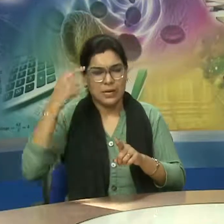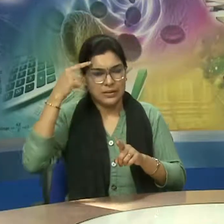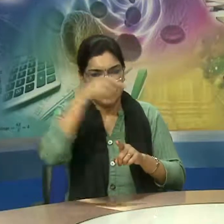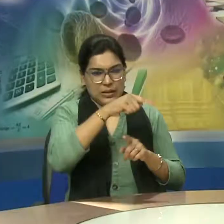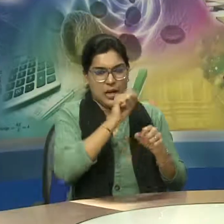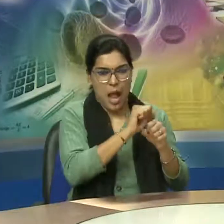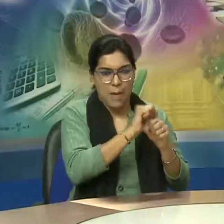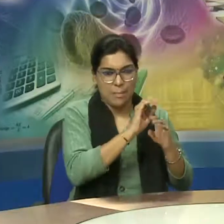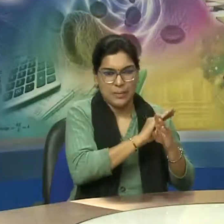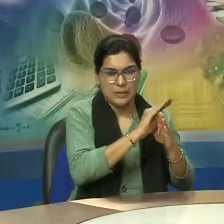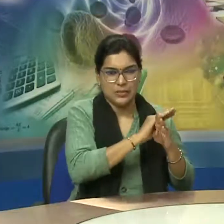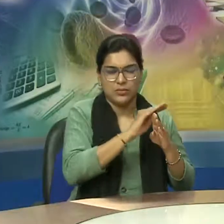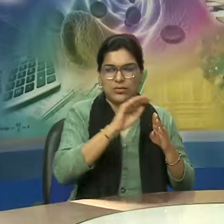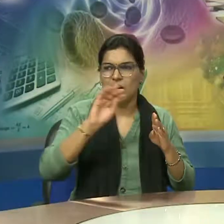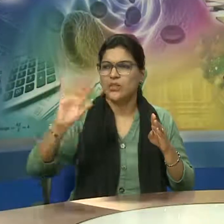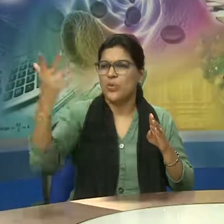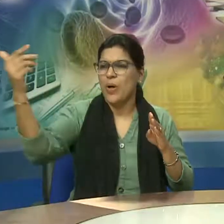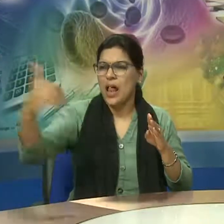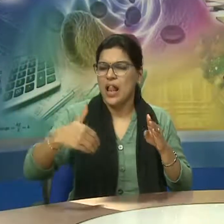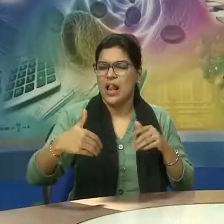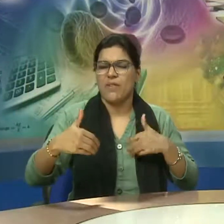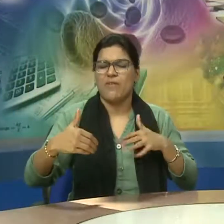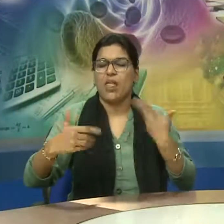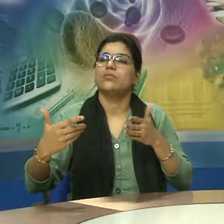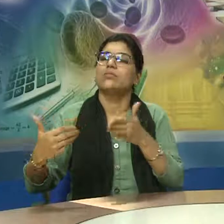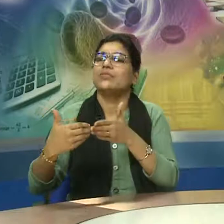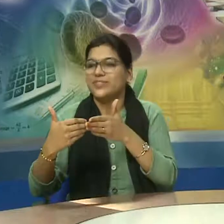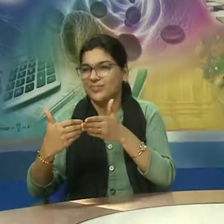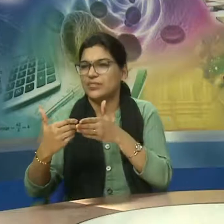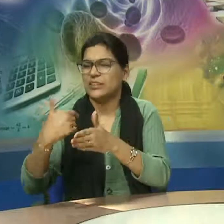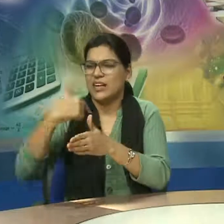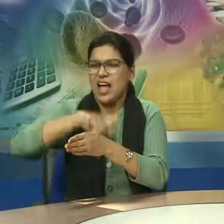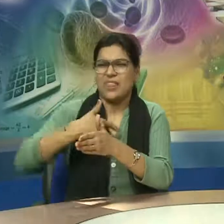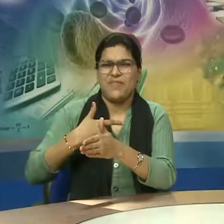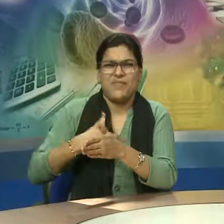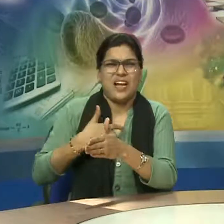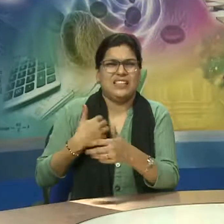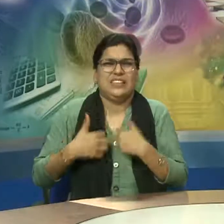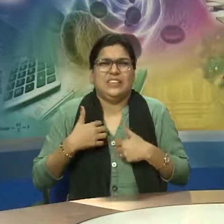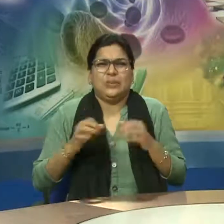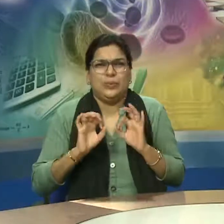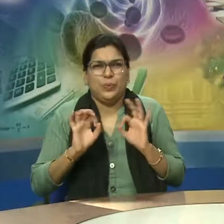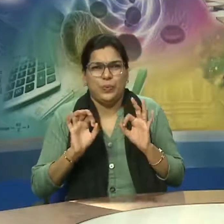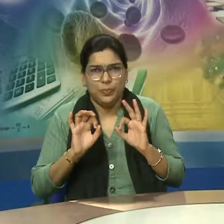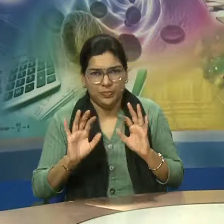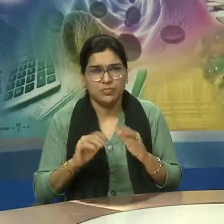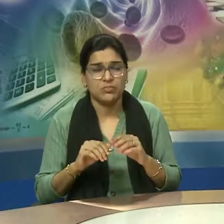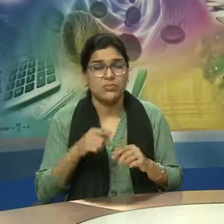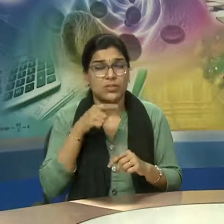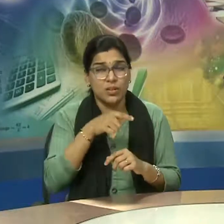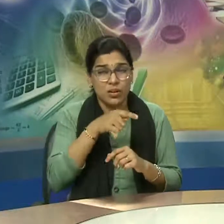be interested in meeting him or her.